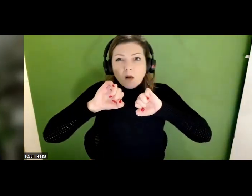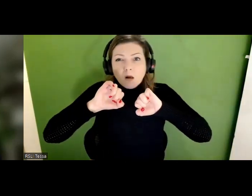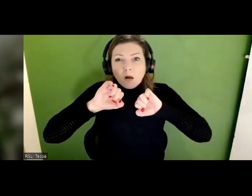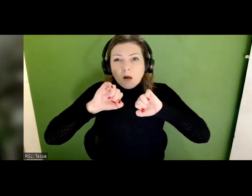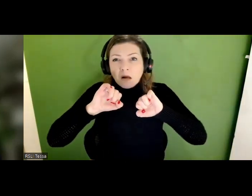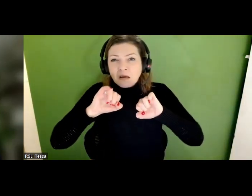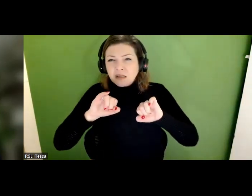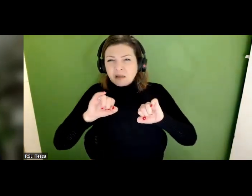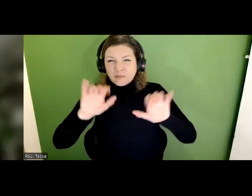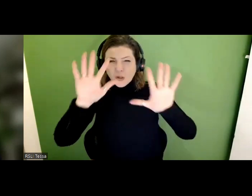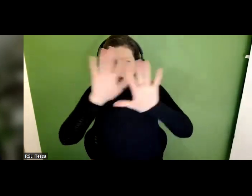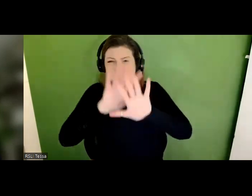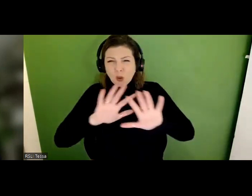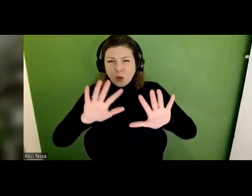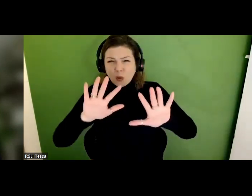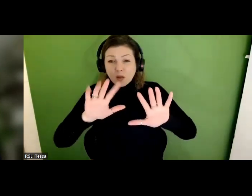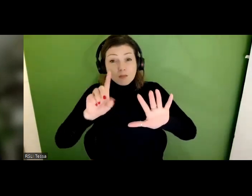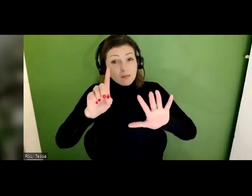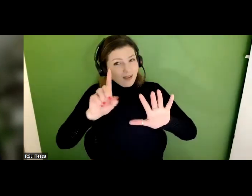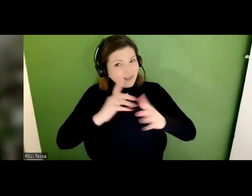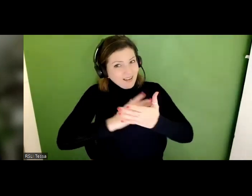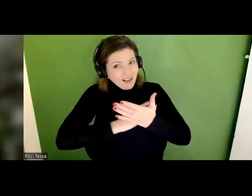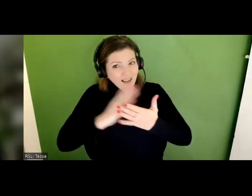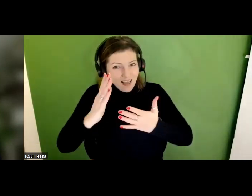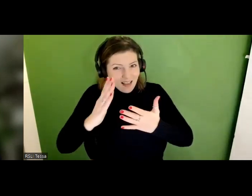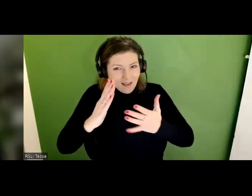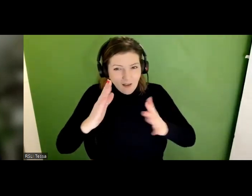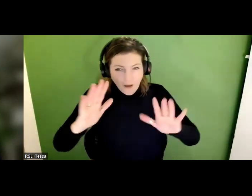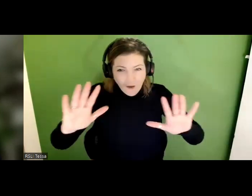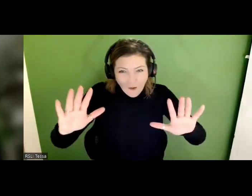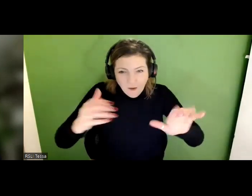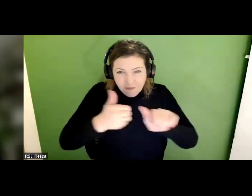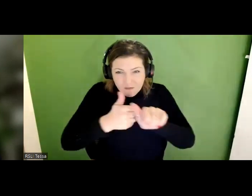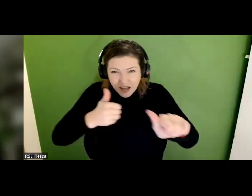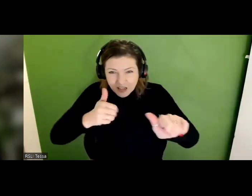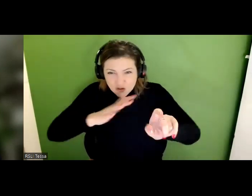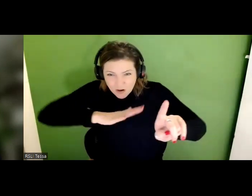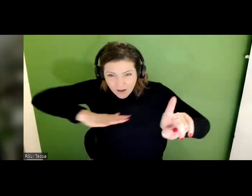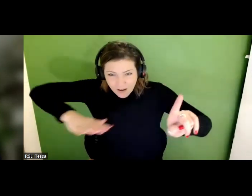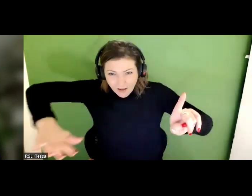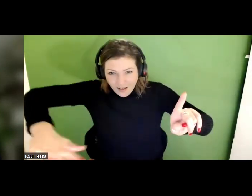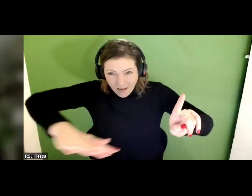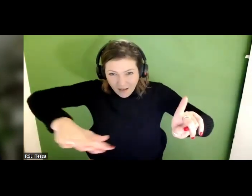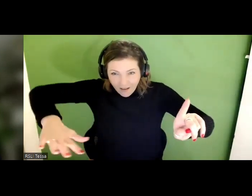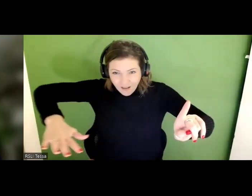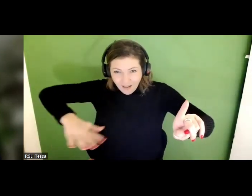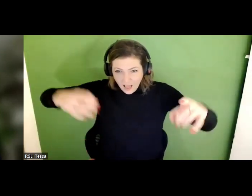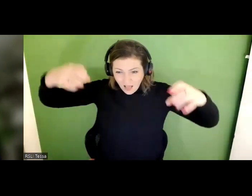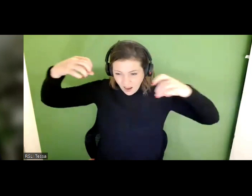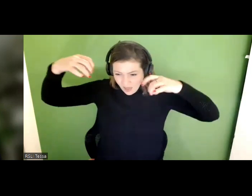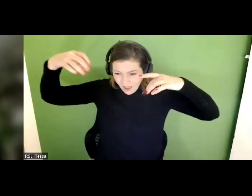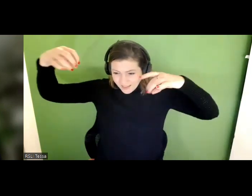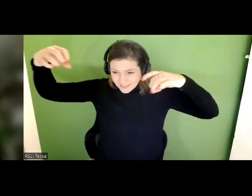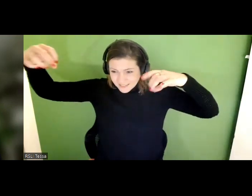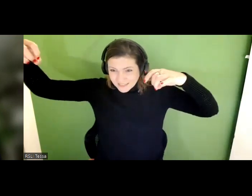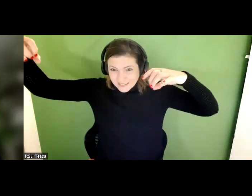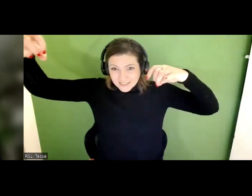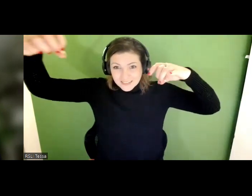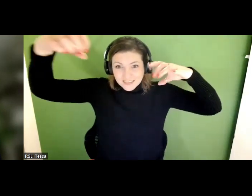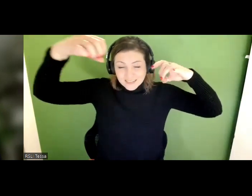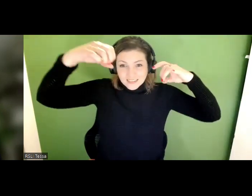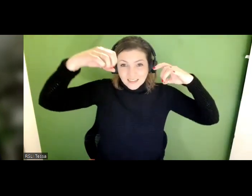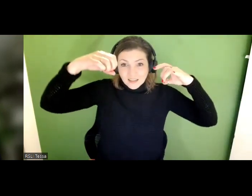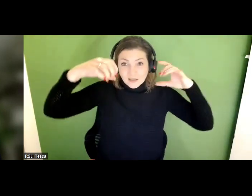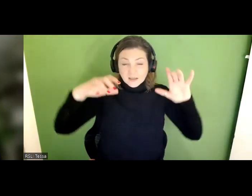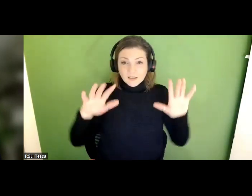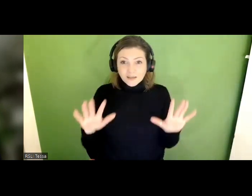morning gloom, she had a clear view of the factory forecourt, which was lit up by lights all around the side.